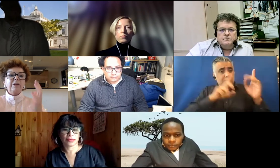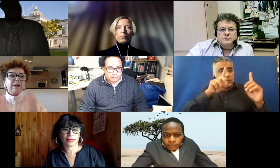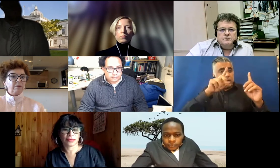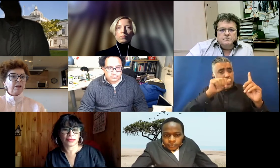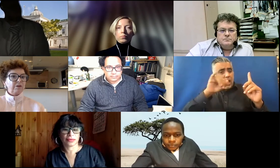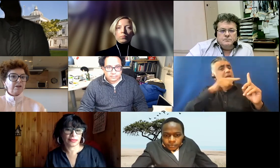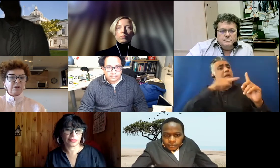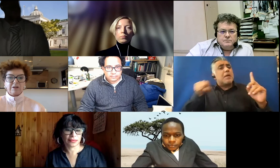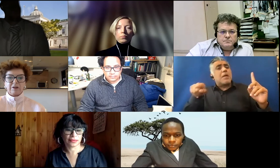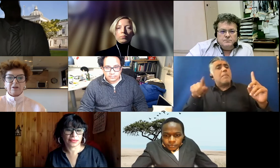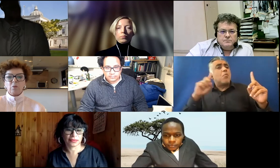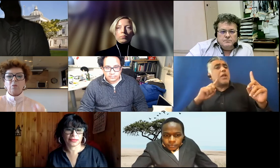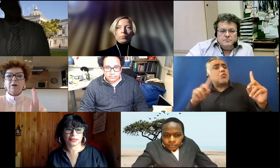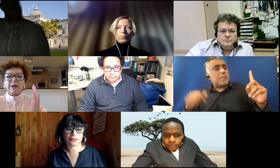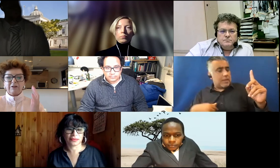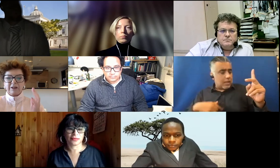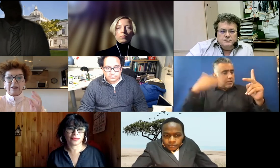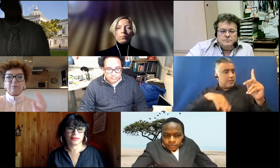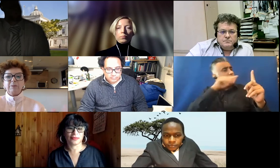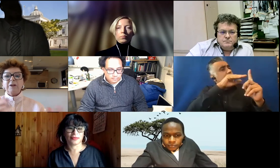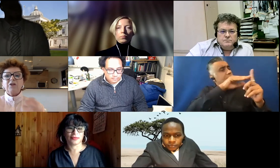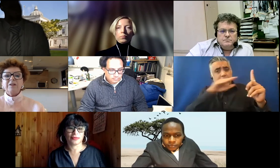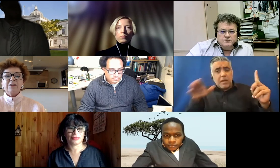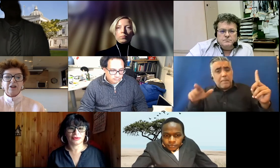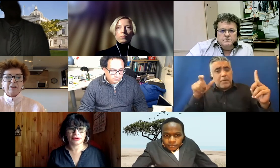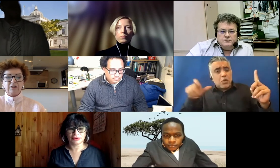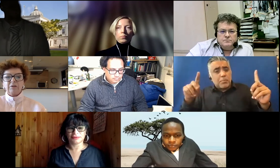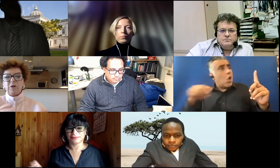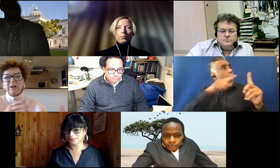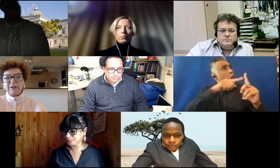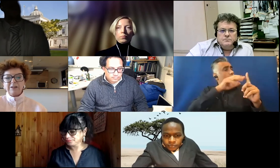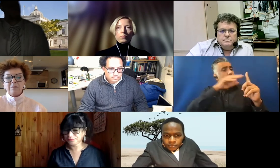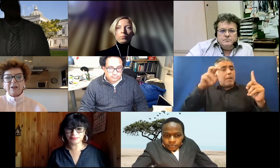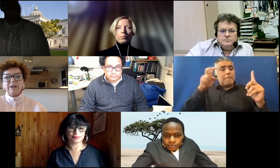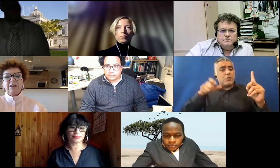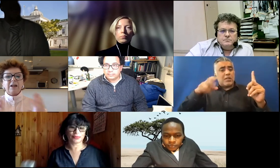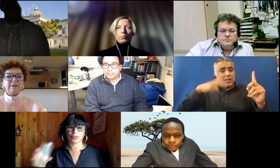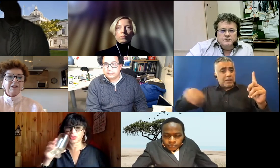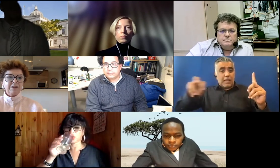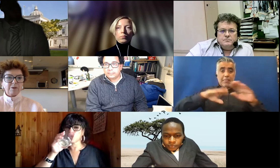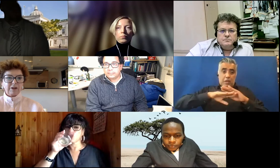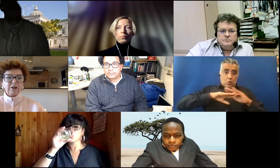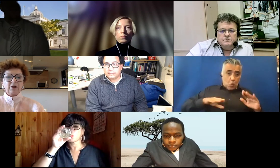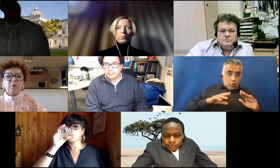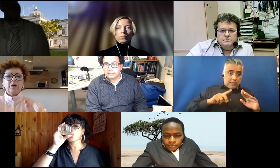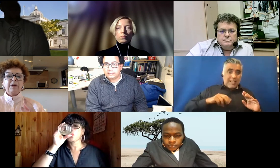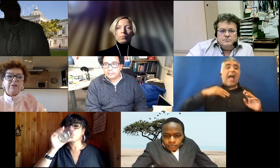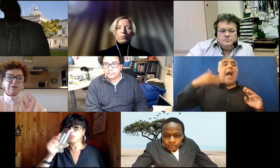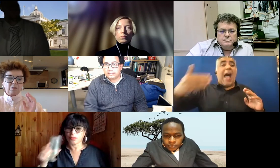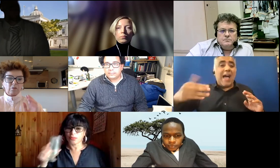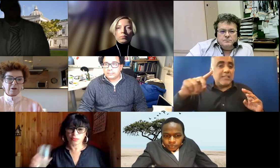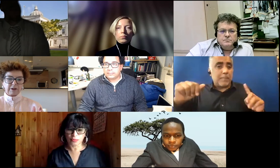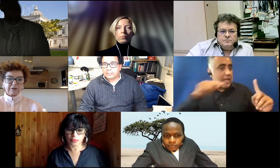about ethnic minorities with disabilities? What about people who are transitioning from not having a disability to having a disability? What